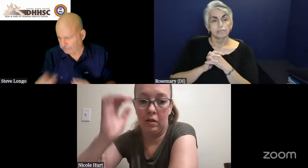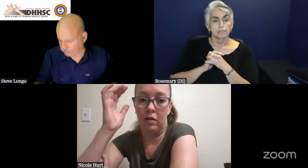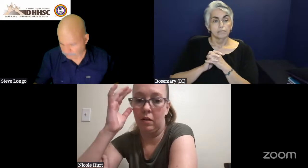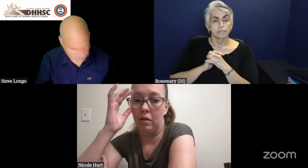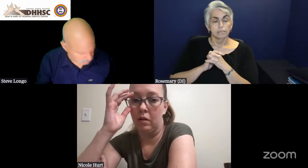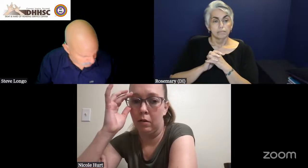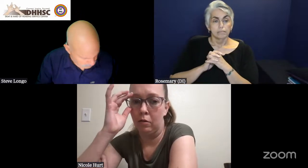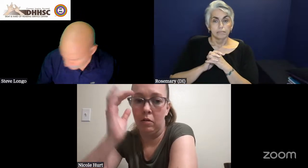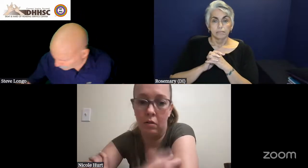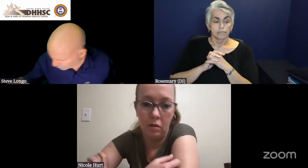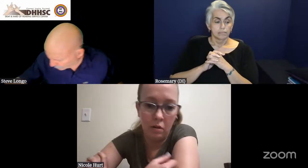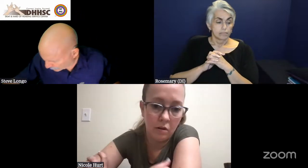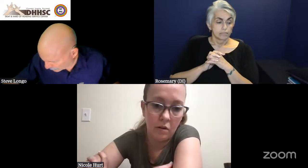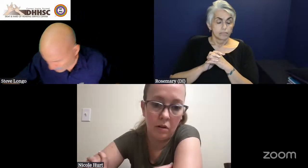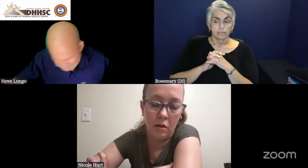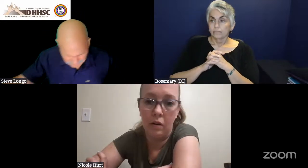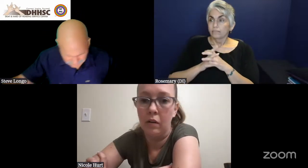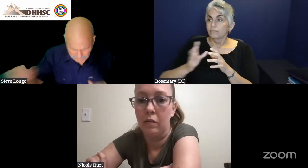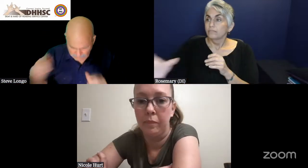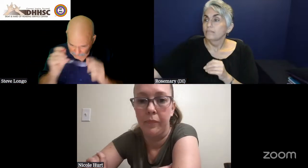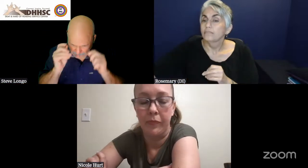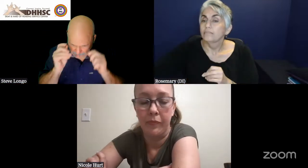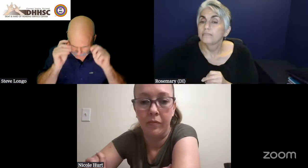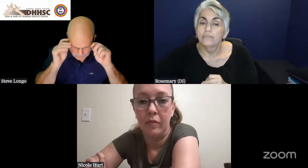Nicole. Here we go.